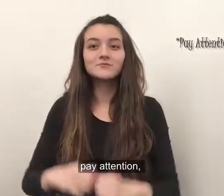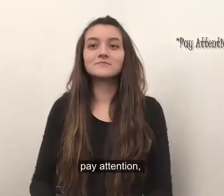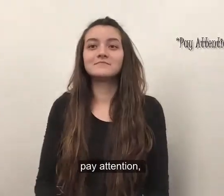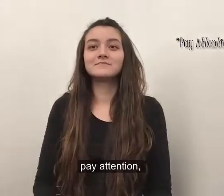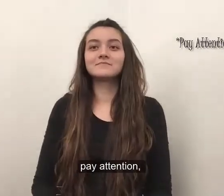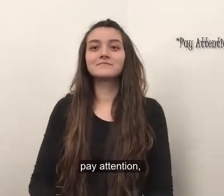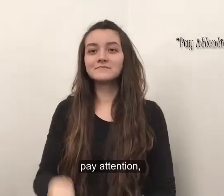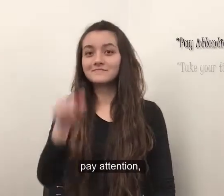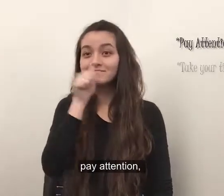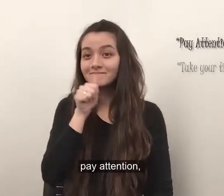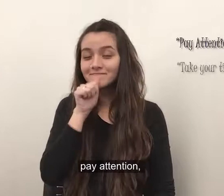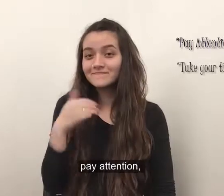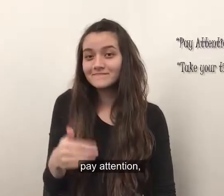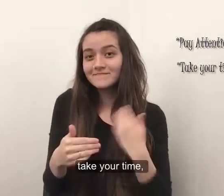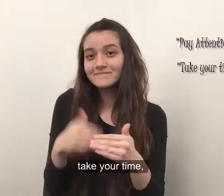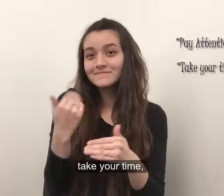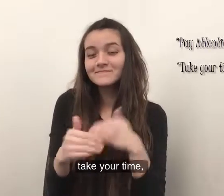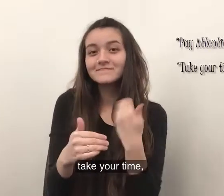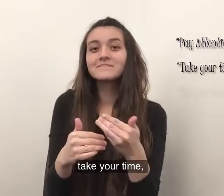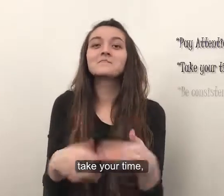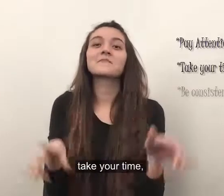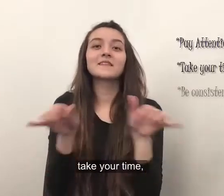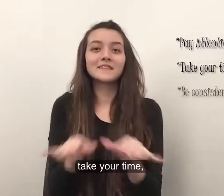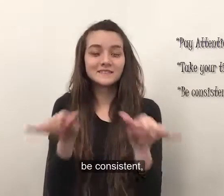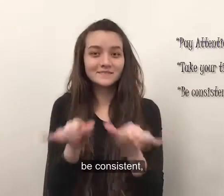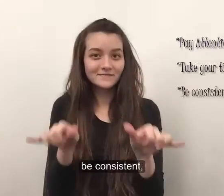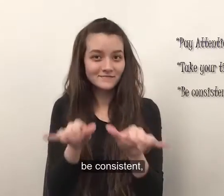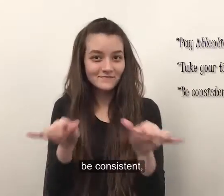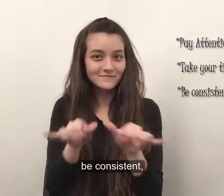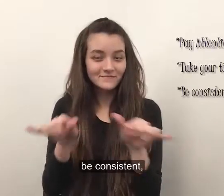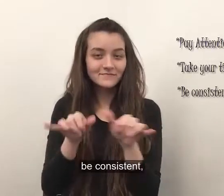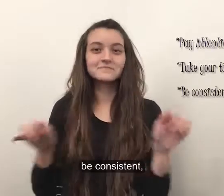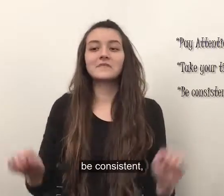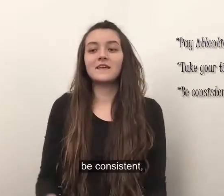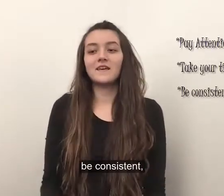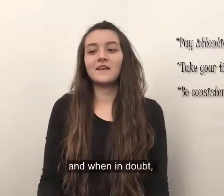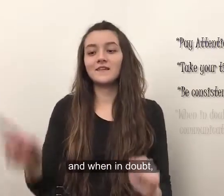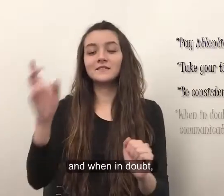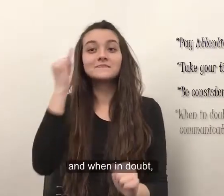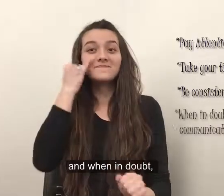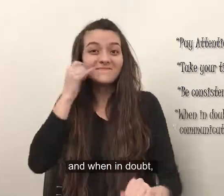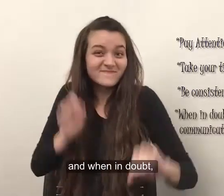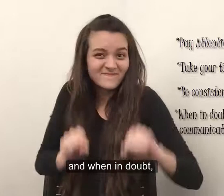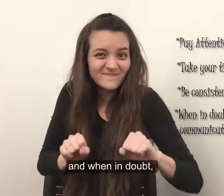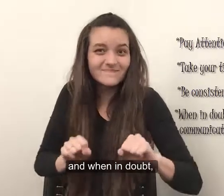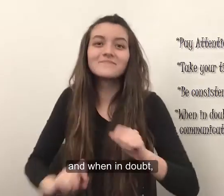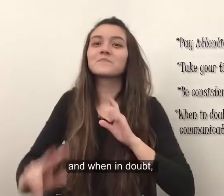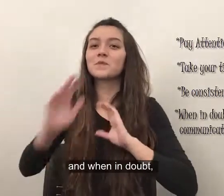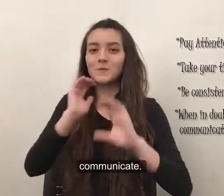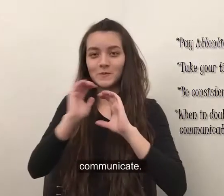attention, take your time, be consistent, and when in doubt,